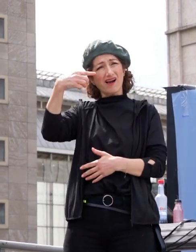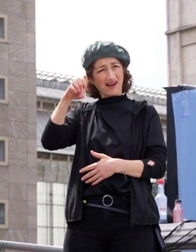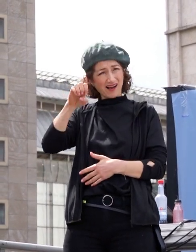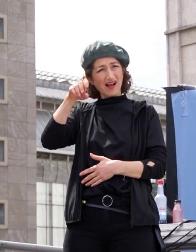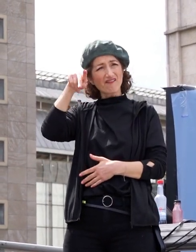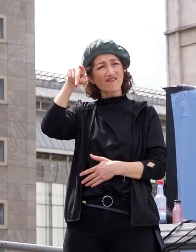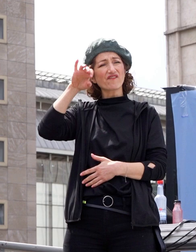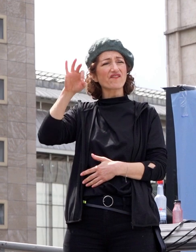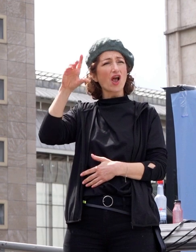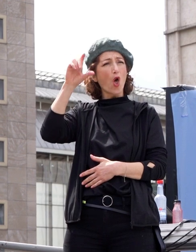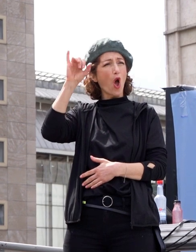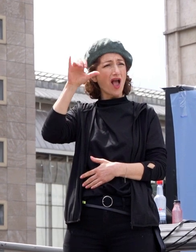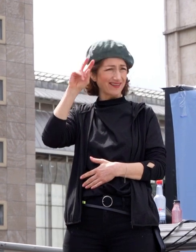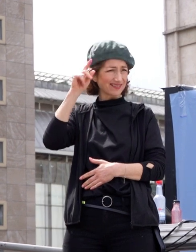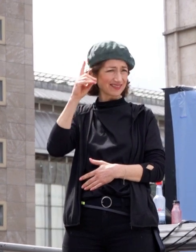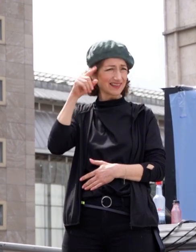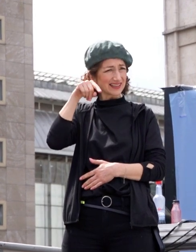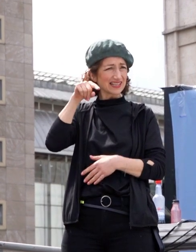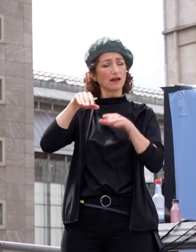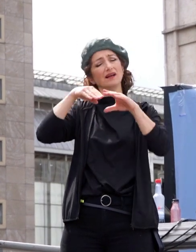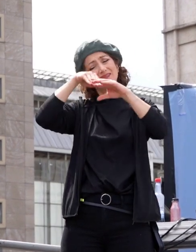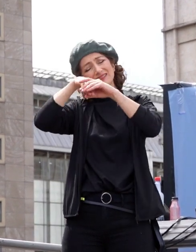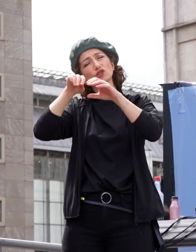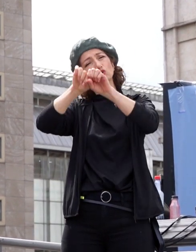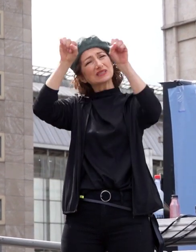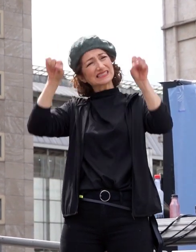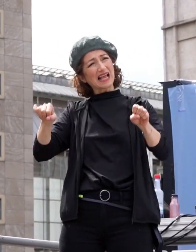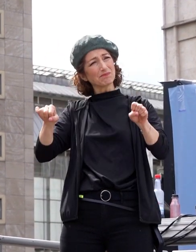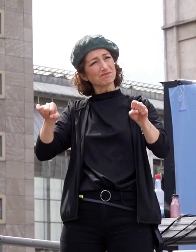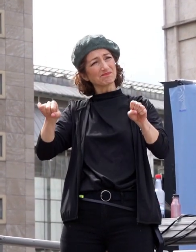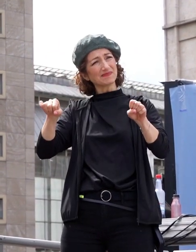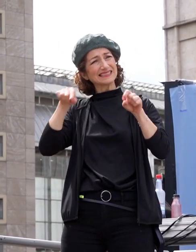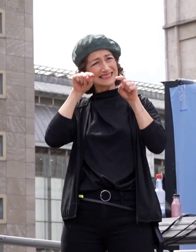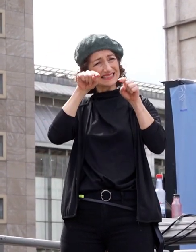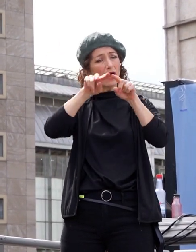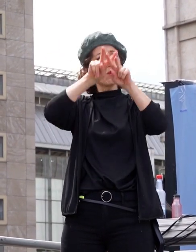being used all over the world.